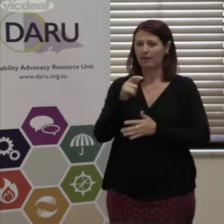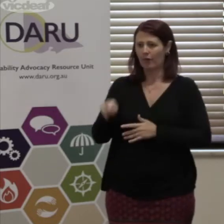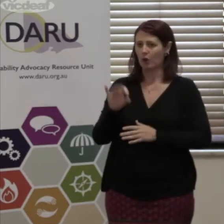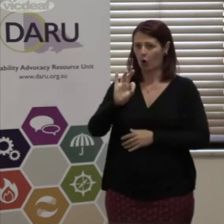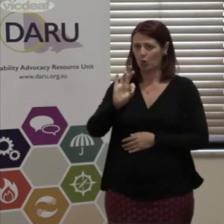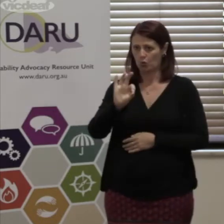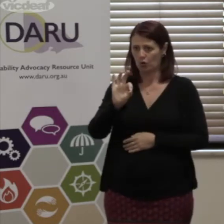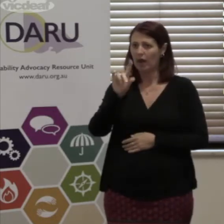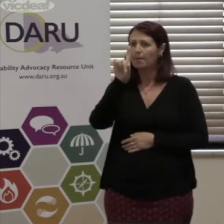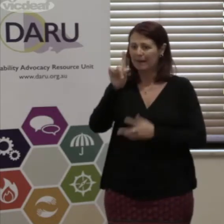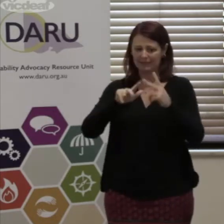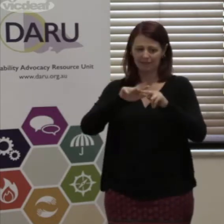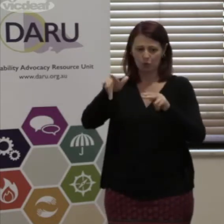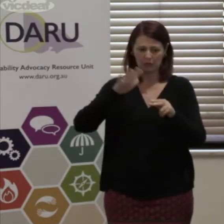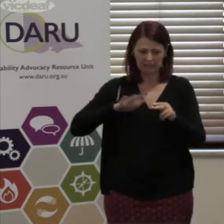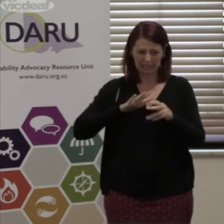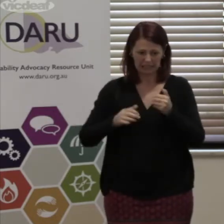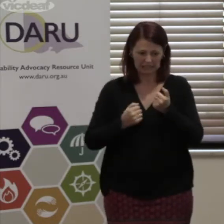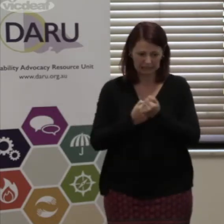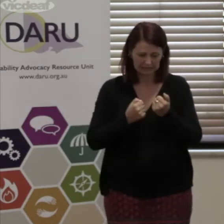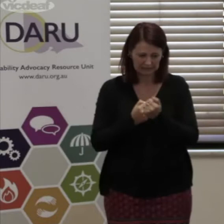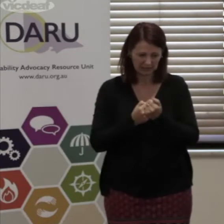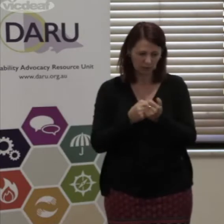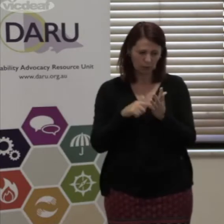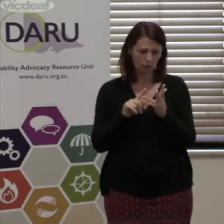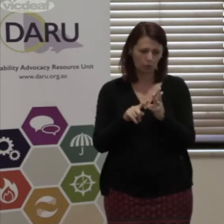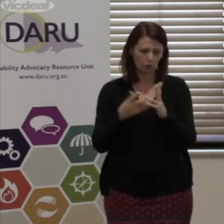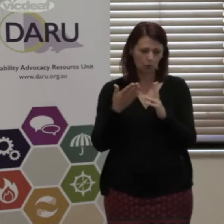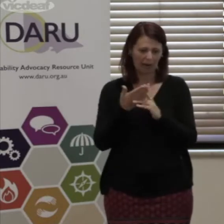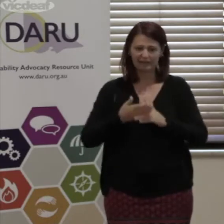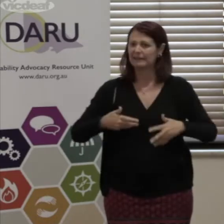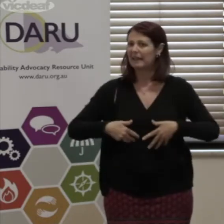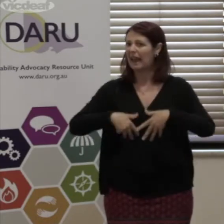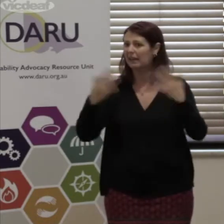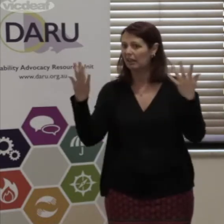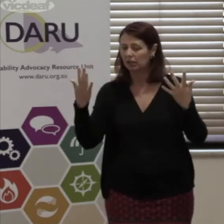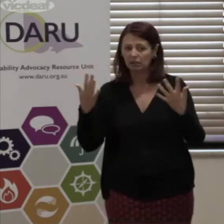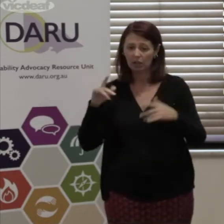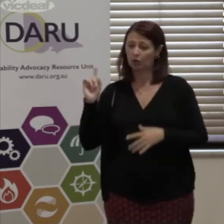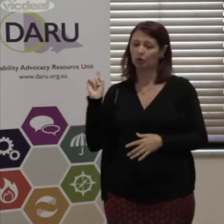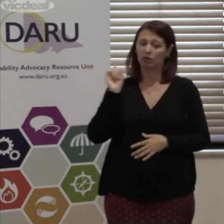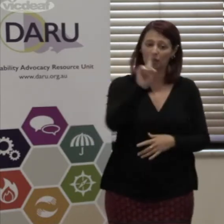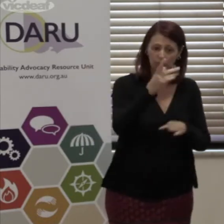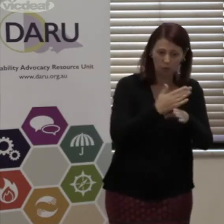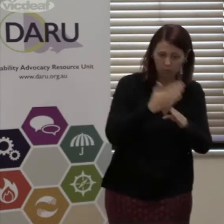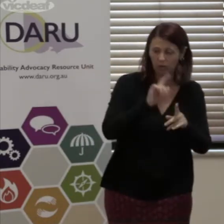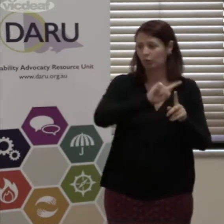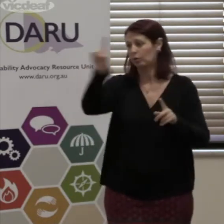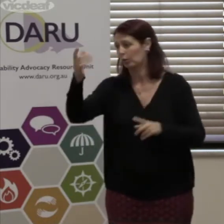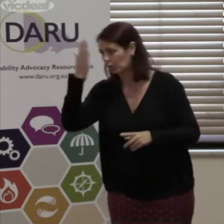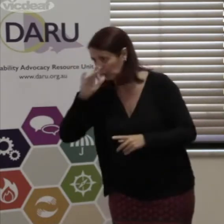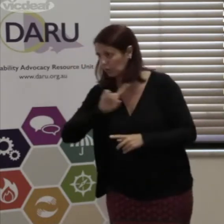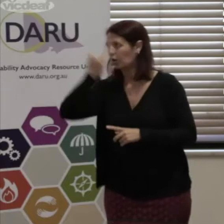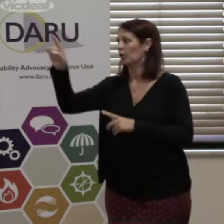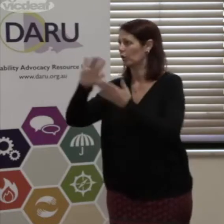But if you need assistance to access anything, so to get to work, to get to school, to get to the